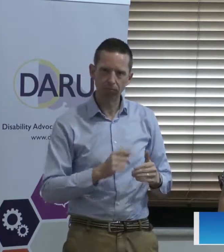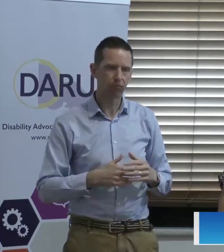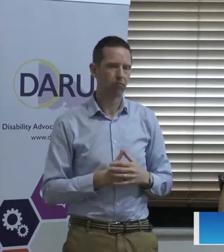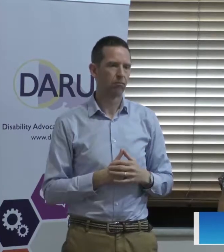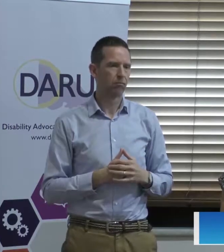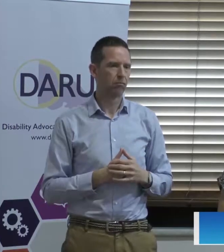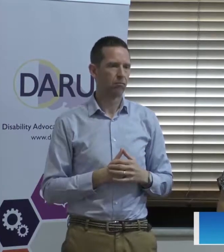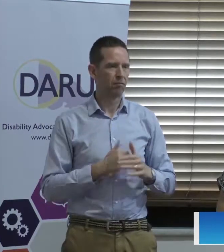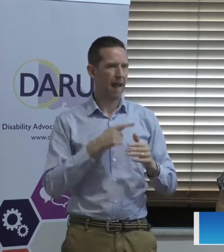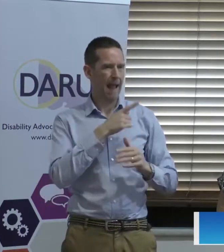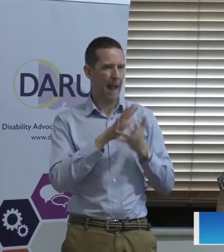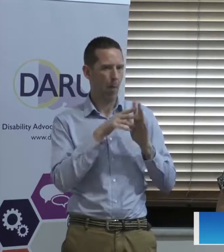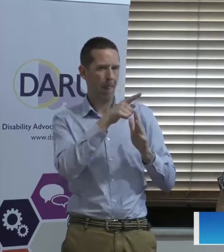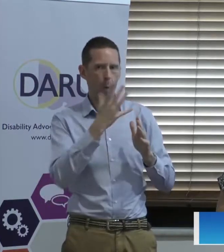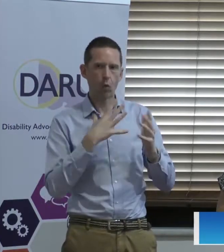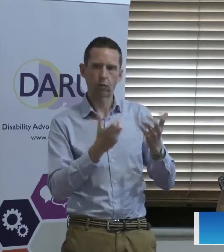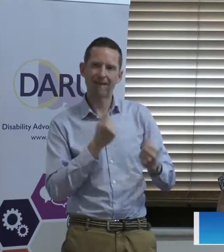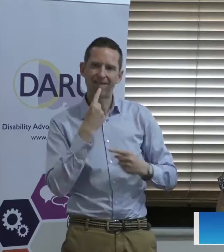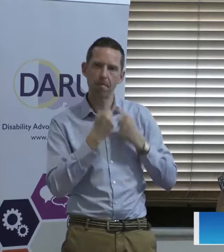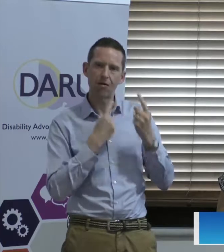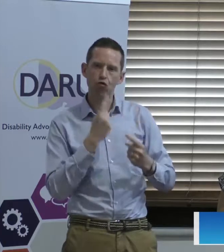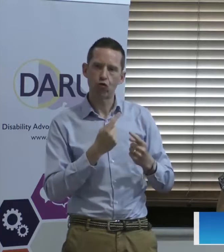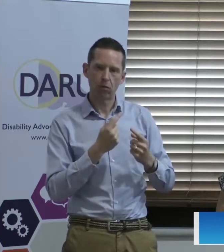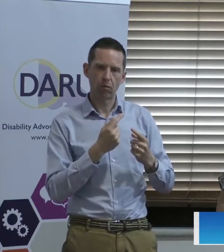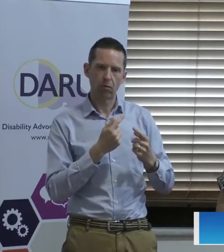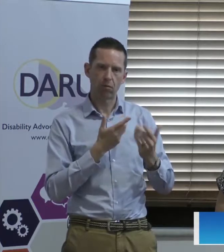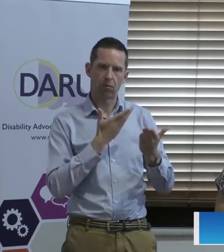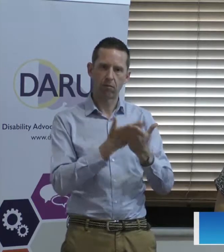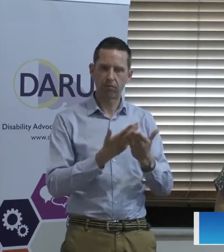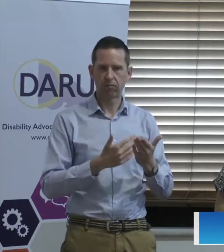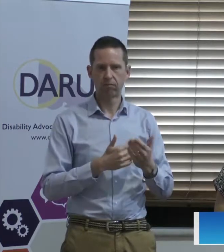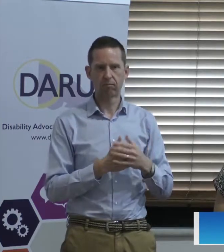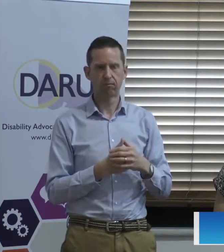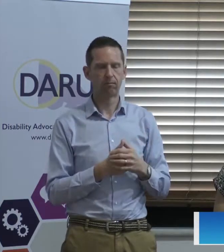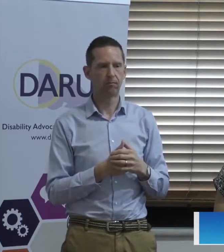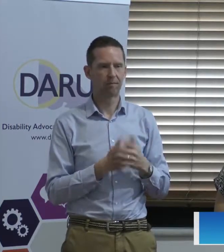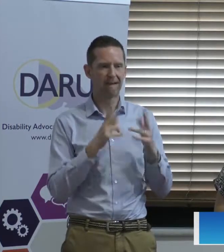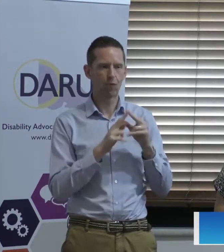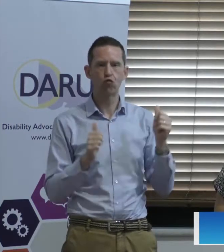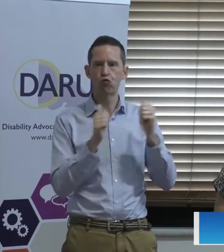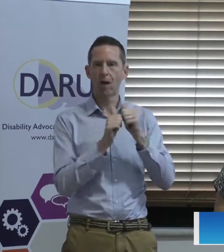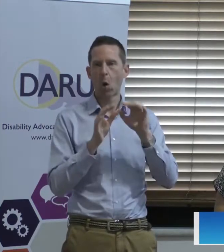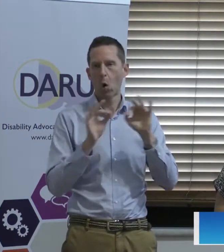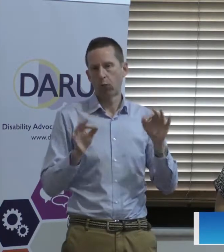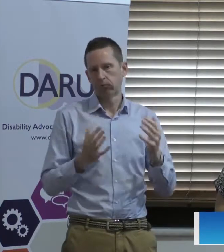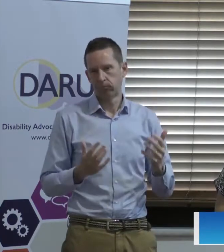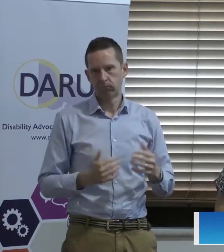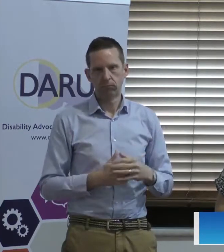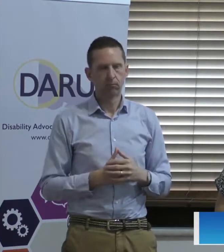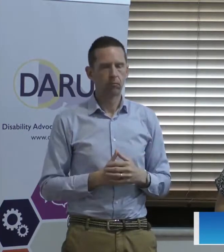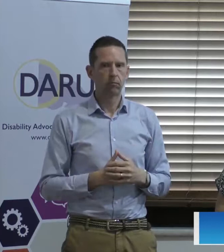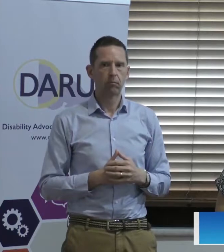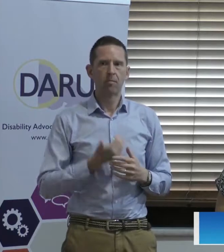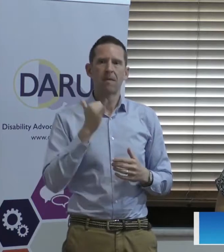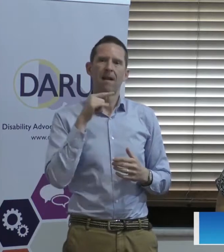they want information distributed or not. yeah, that might be